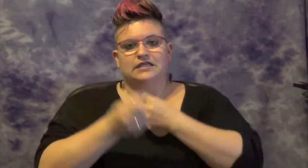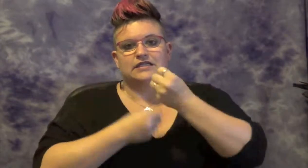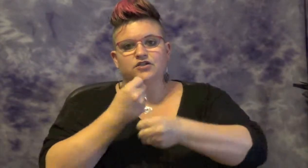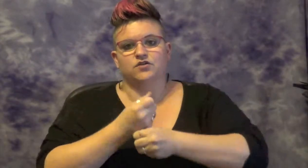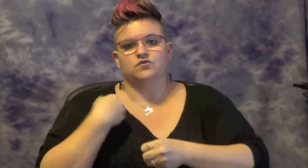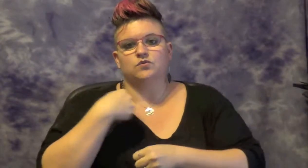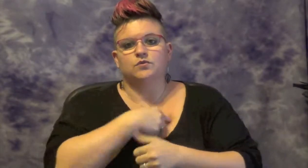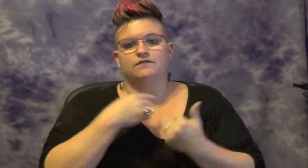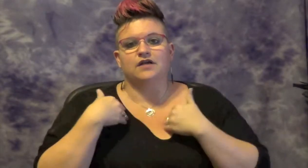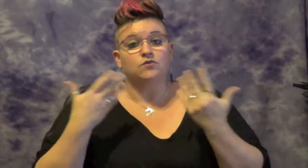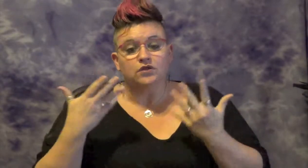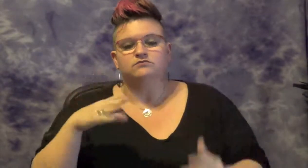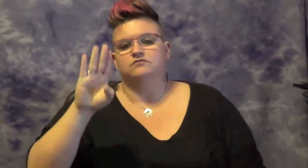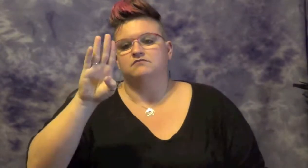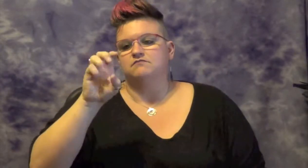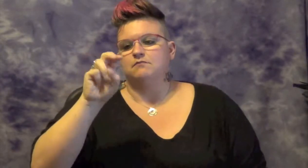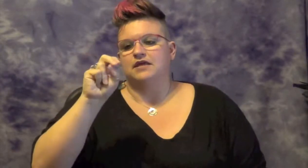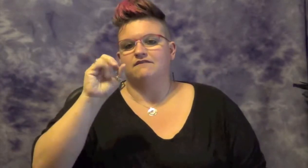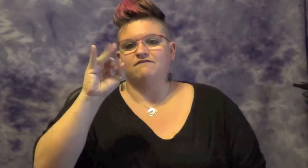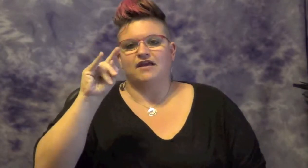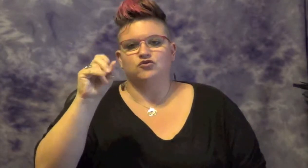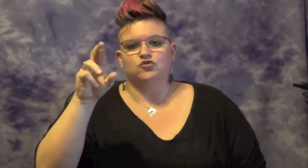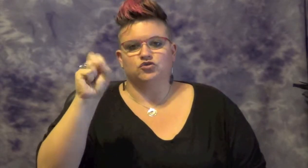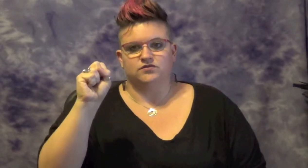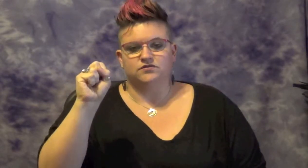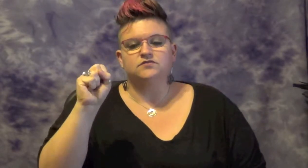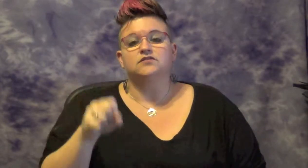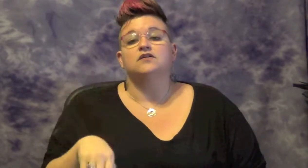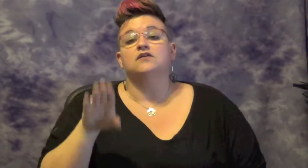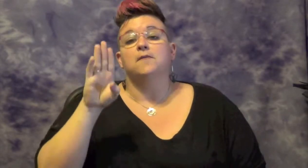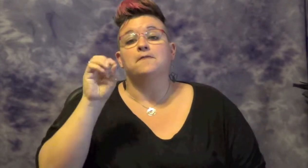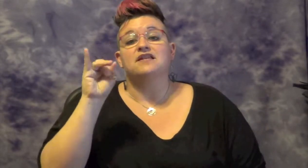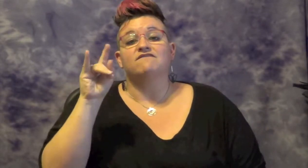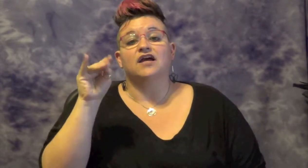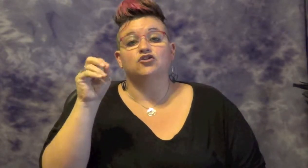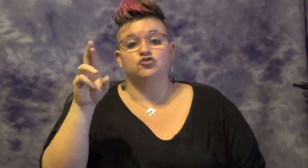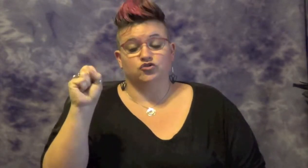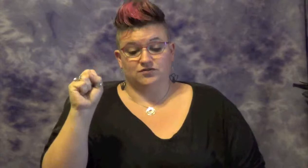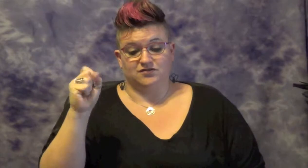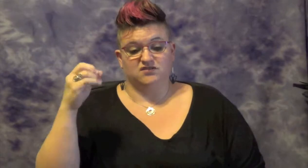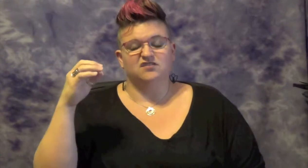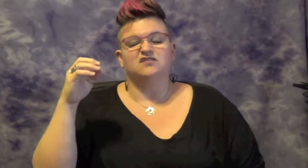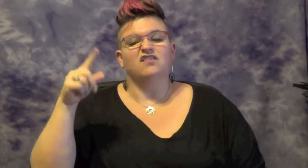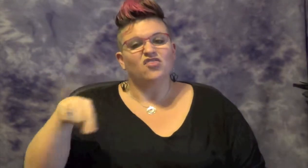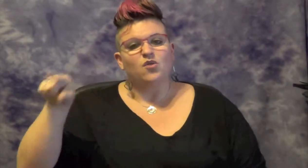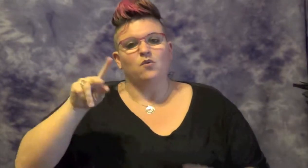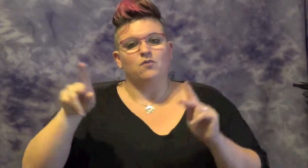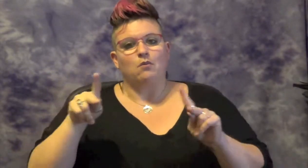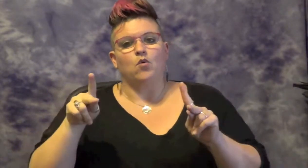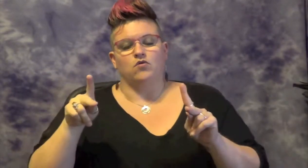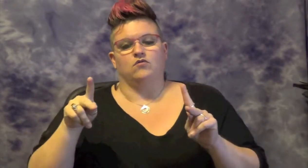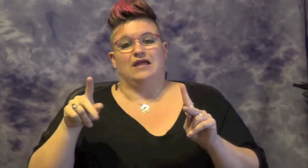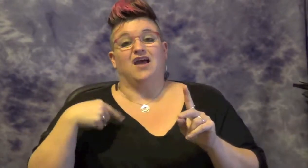Unfortunately, for many, many years, we have benefactors. The benefactors